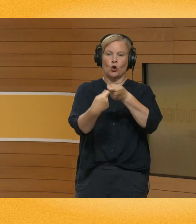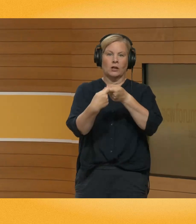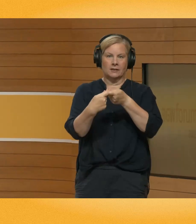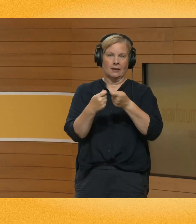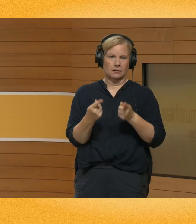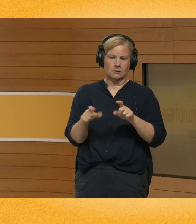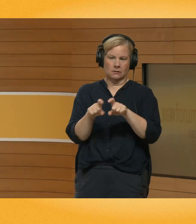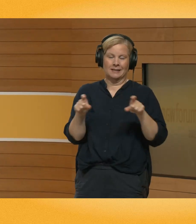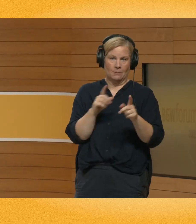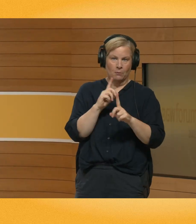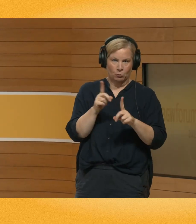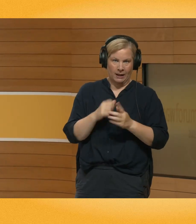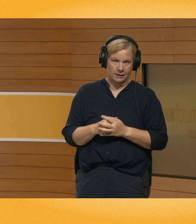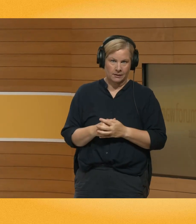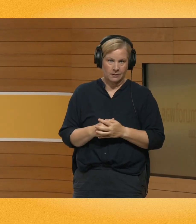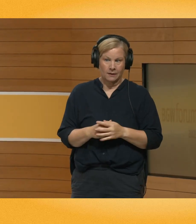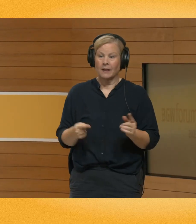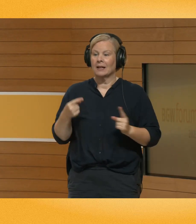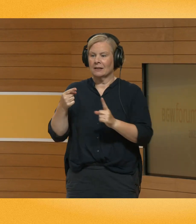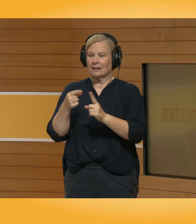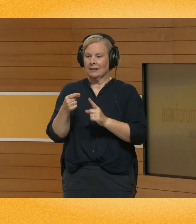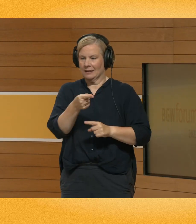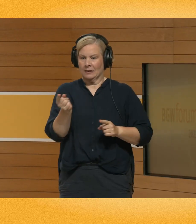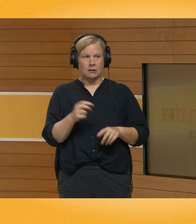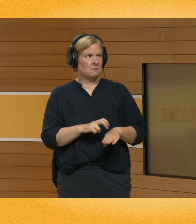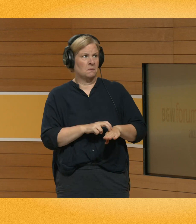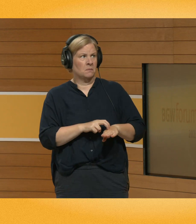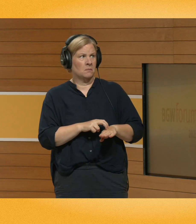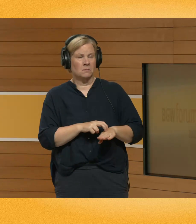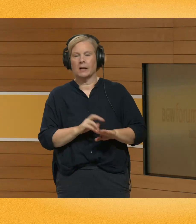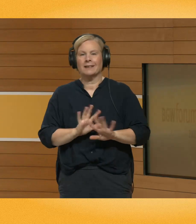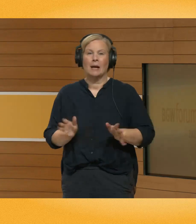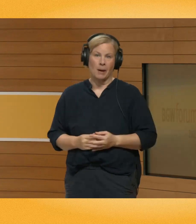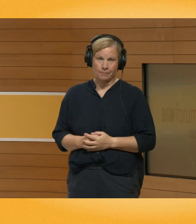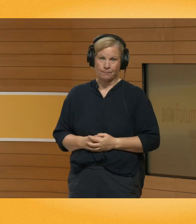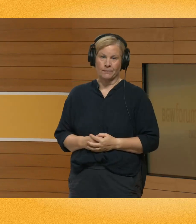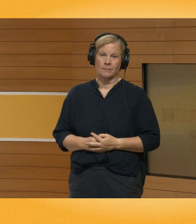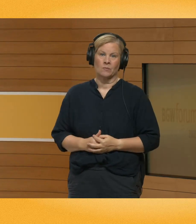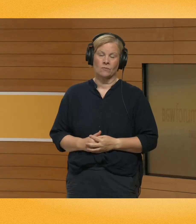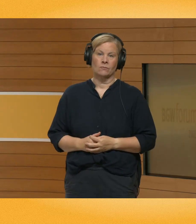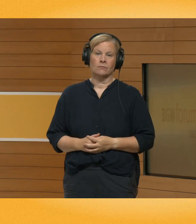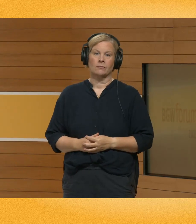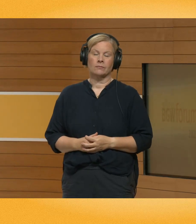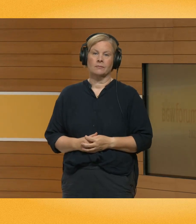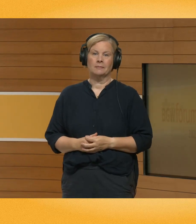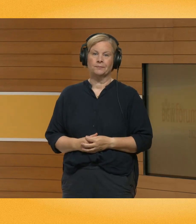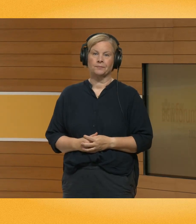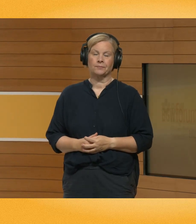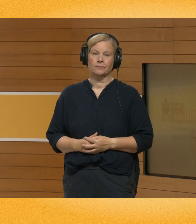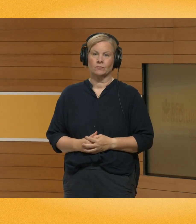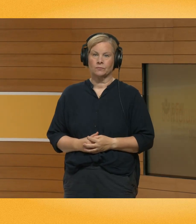inviting the cynicism that it could be addressed there and then. So I